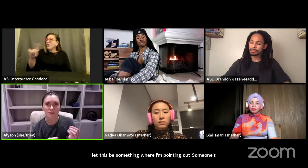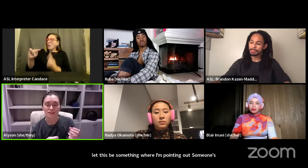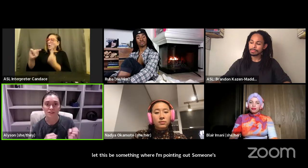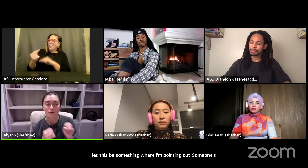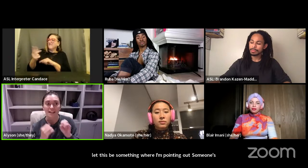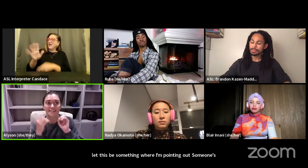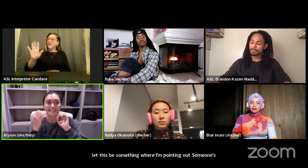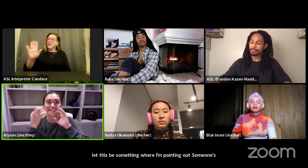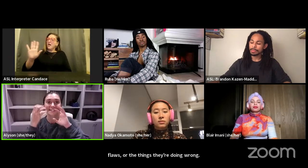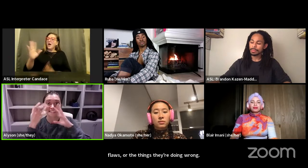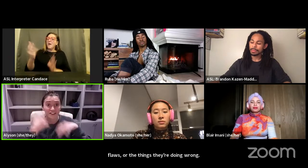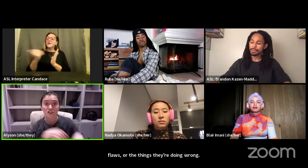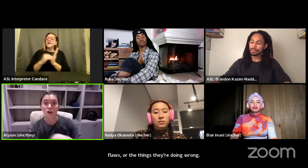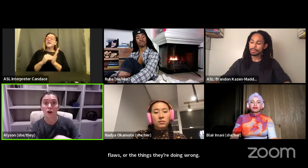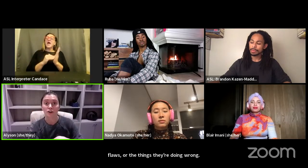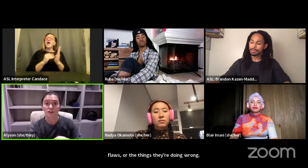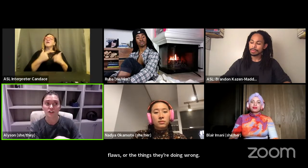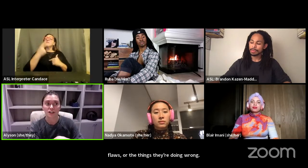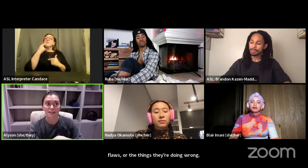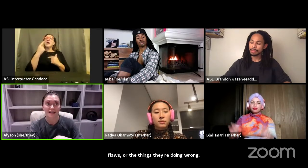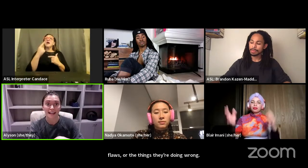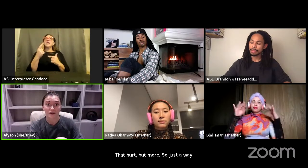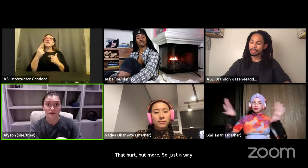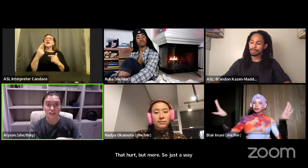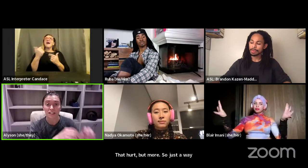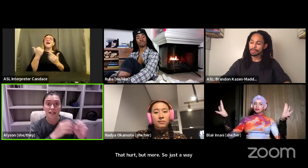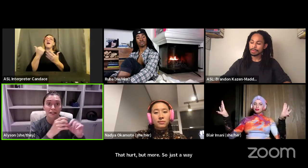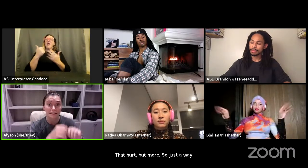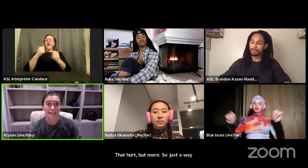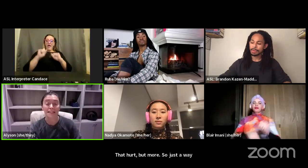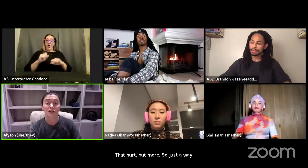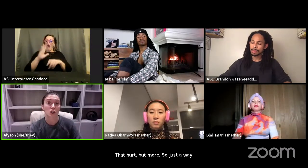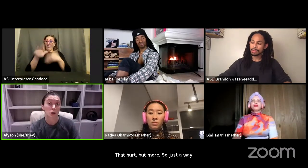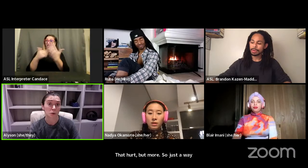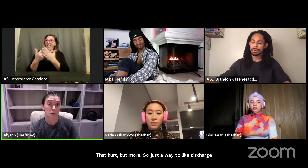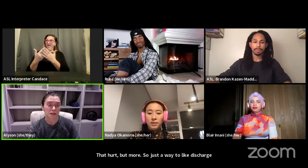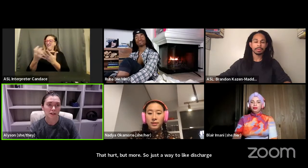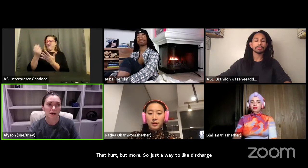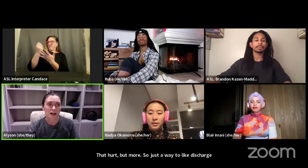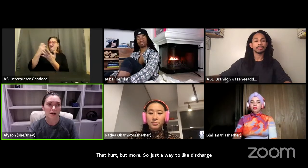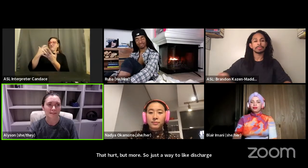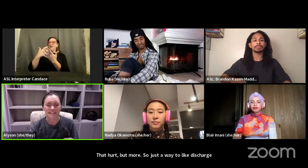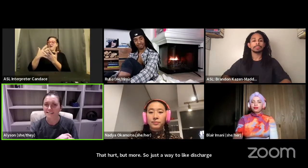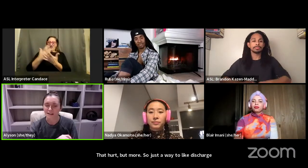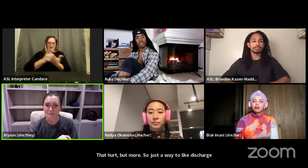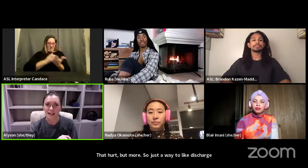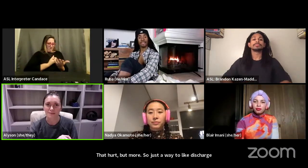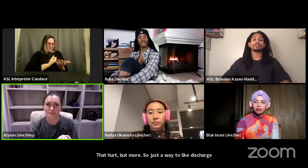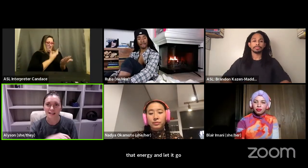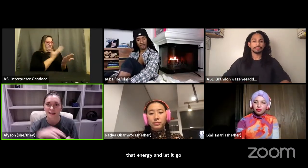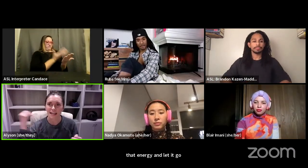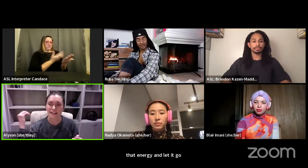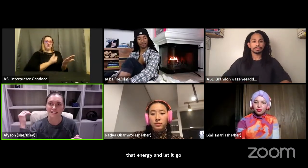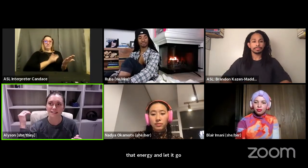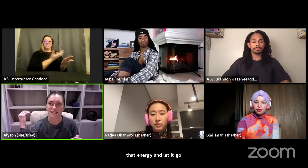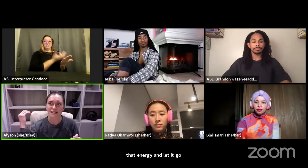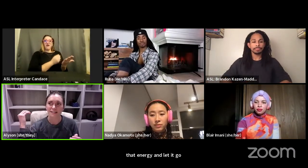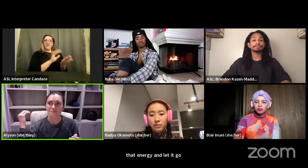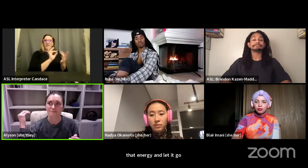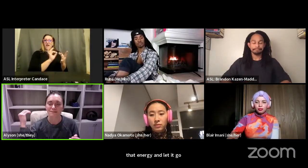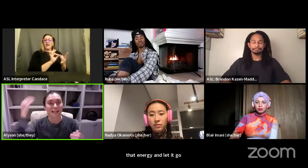more so just a way to like discharge that energy and let it go. Because sometimes I